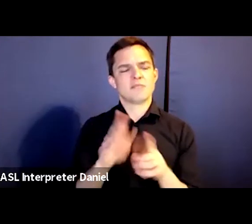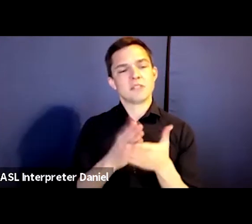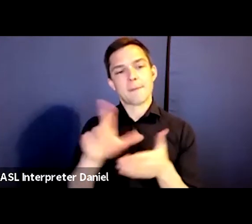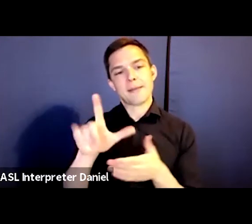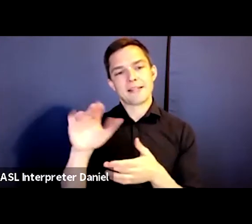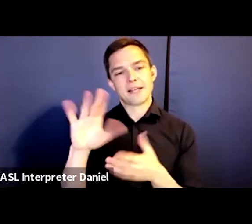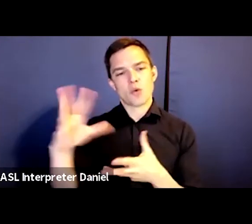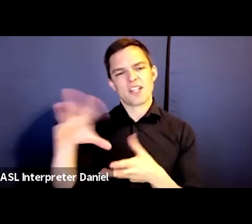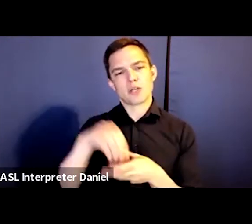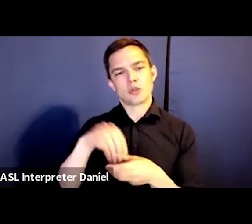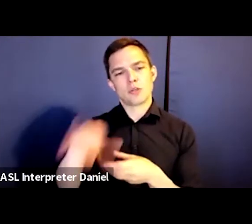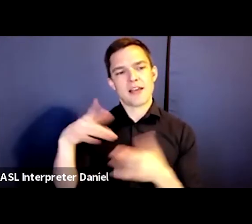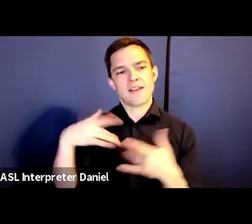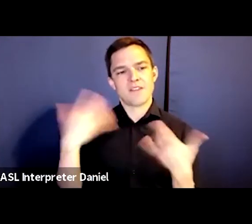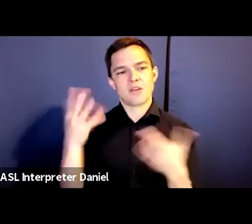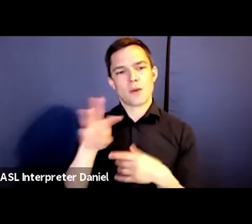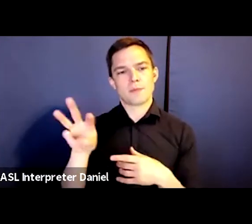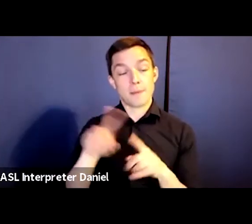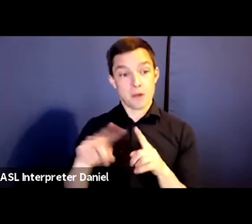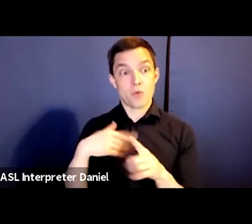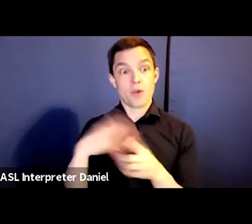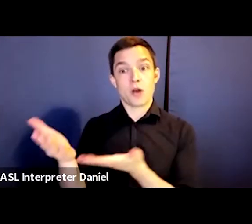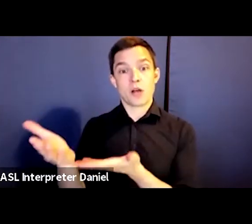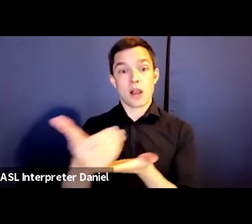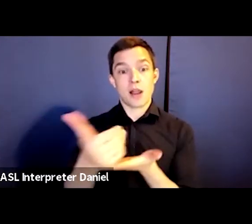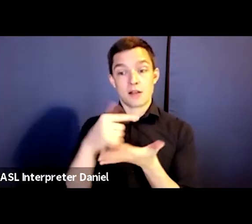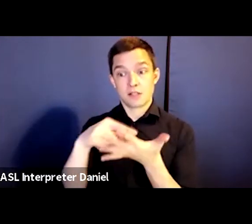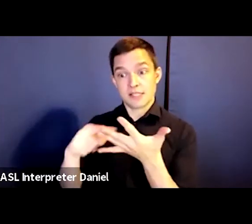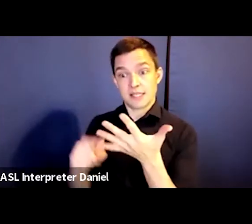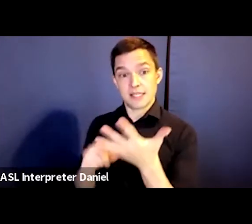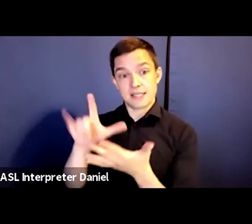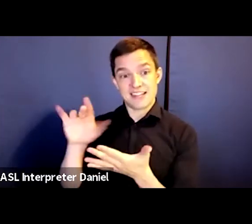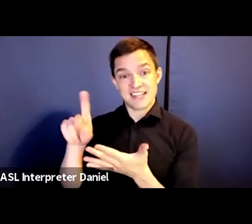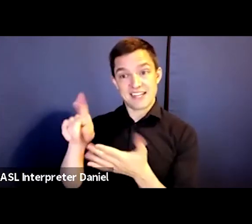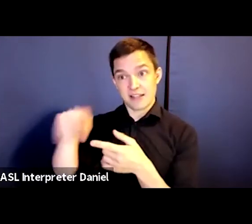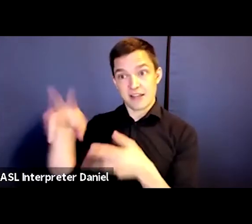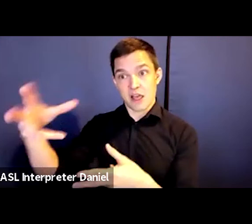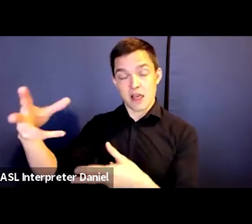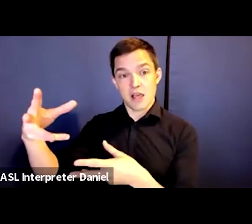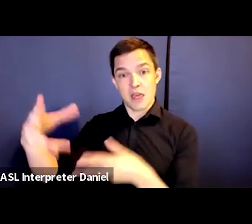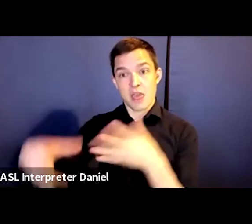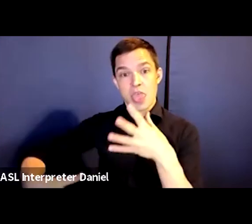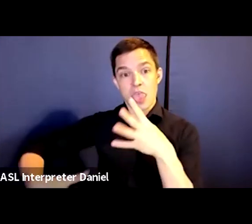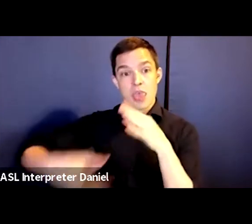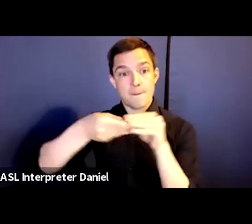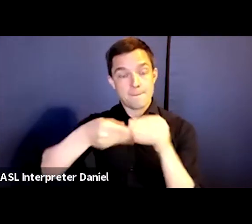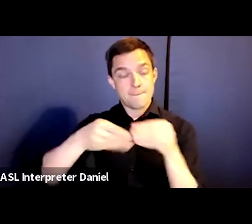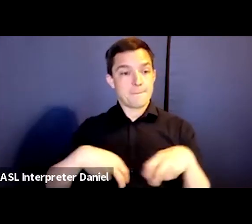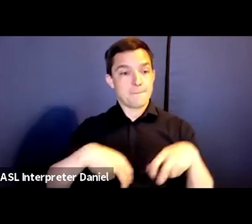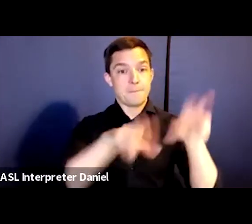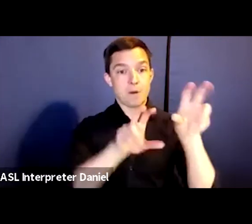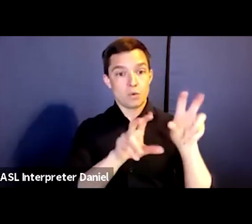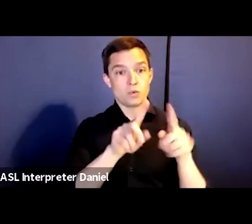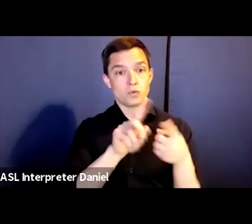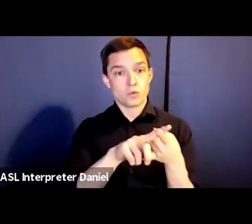already included in the event website. We'll collect these links and place them back on to